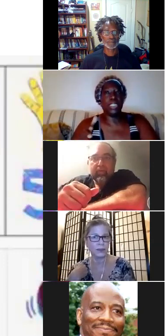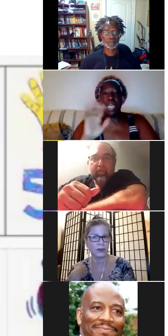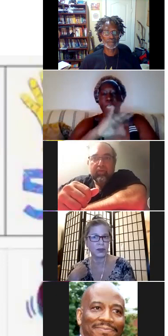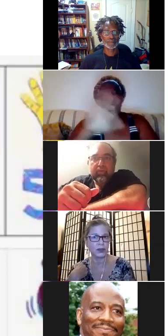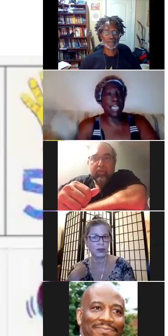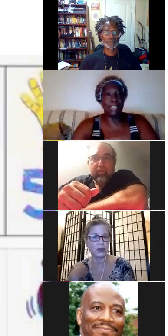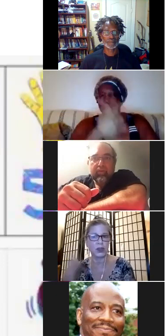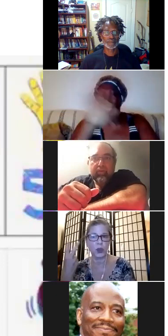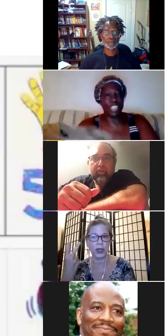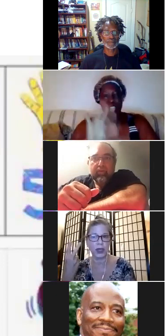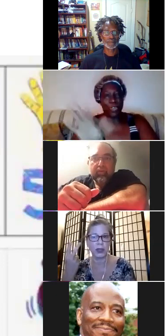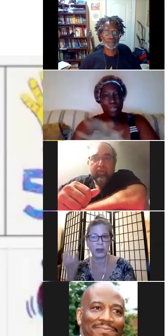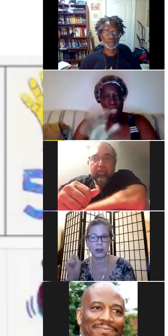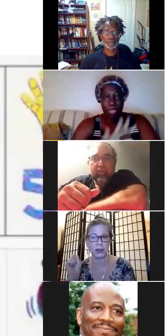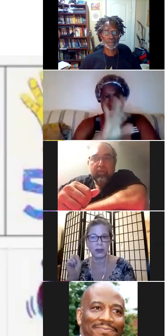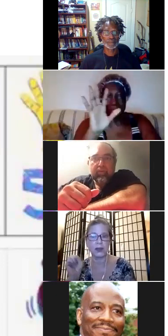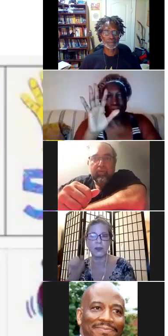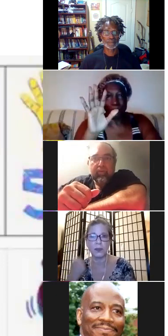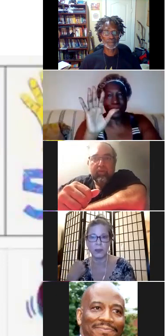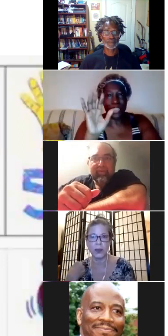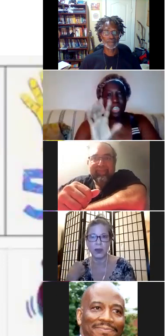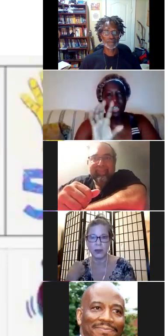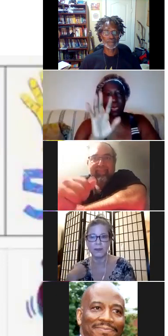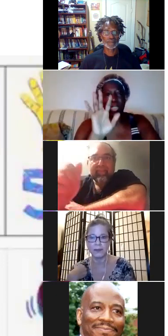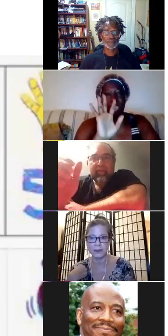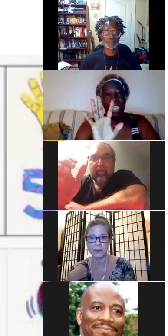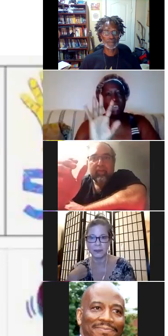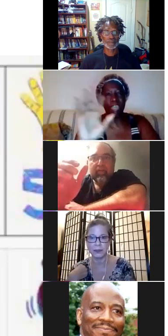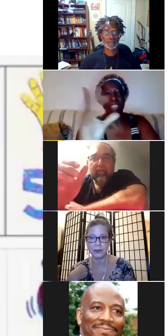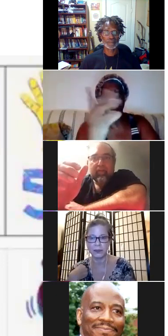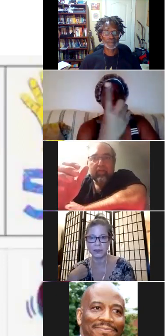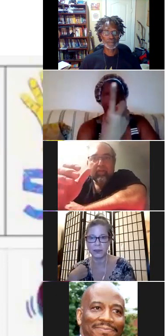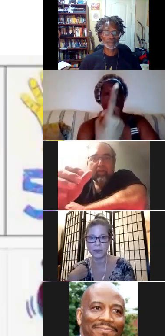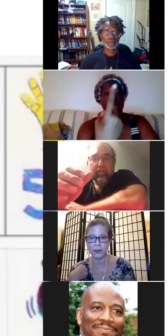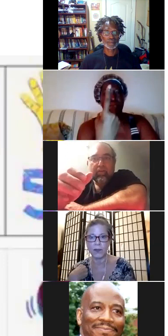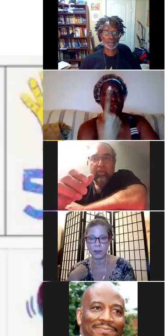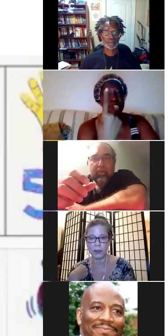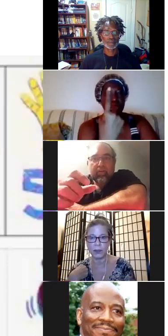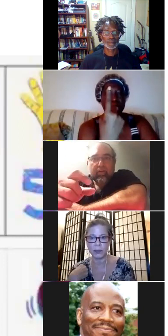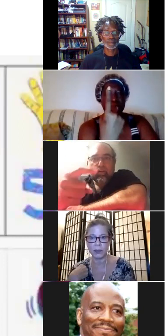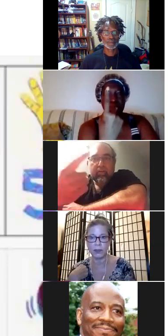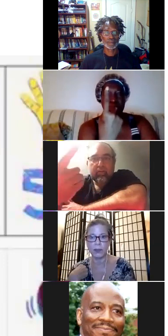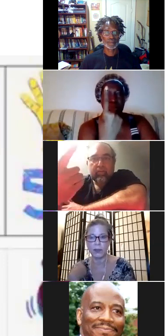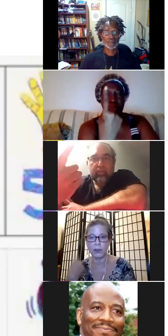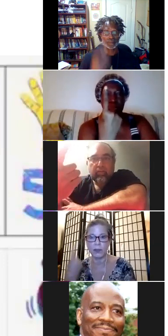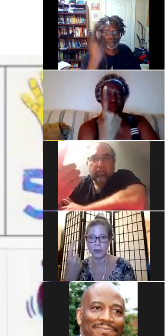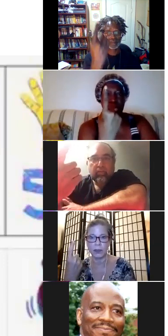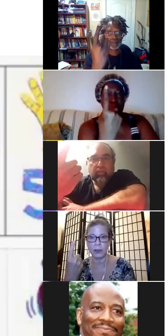what is it? I'll just go through the numbers. So 11, facing you